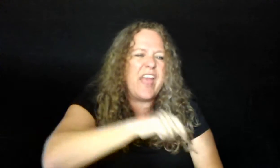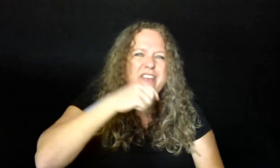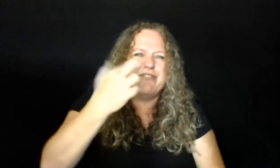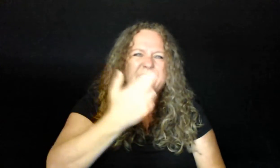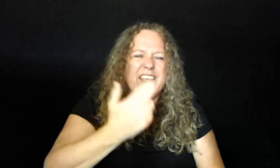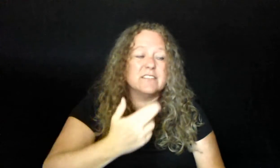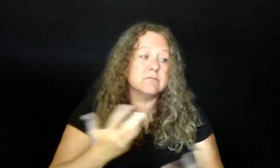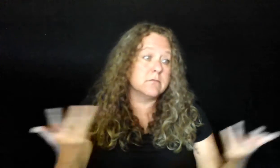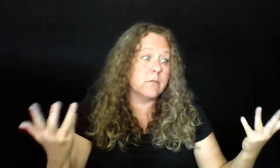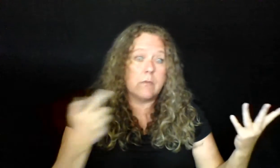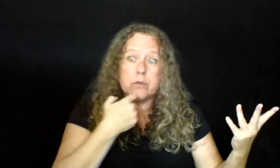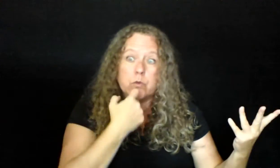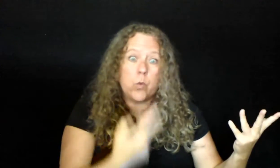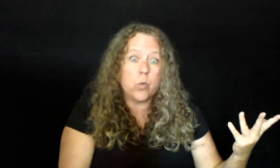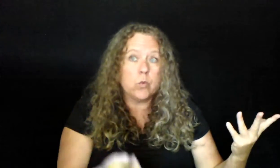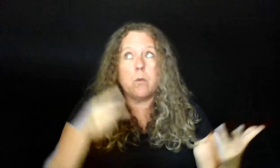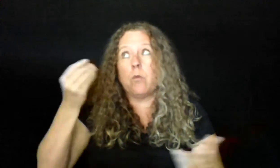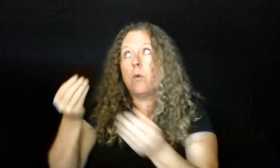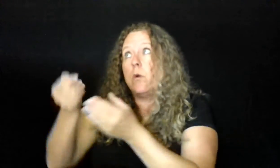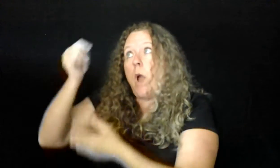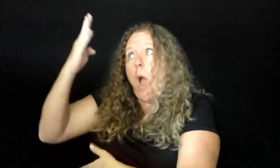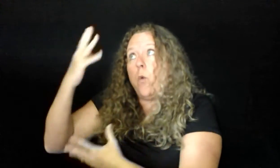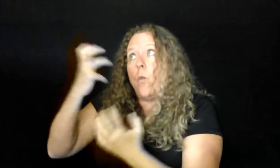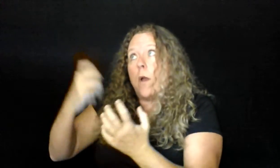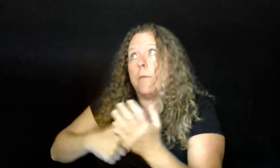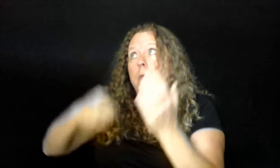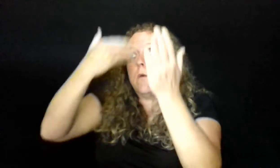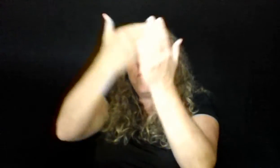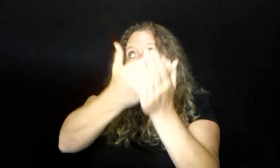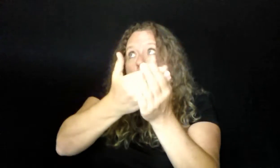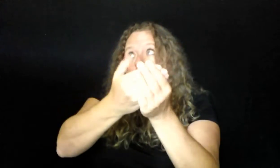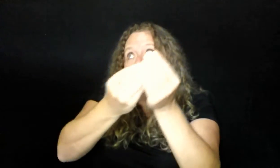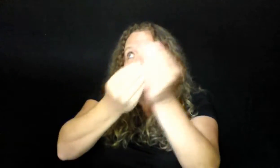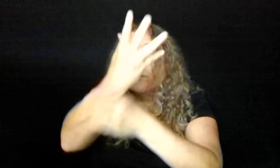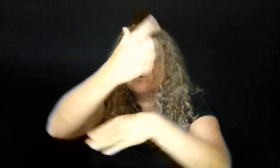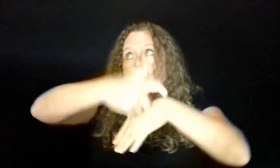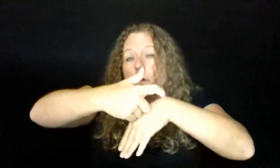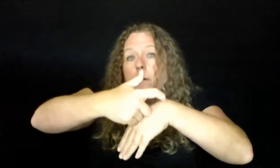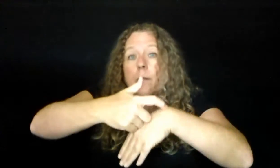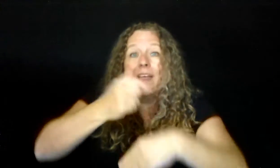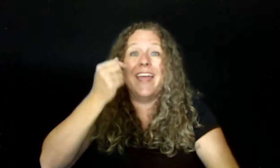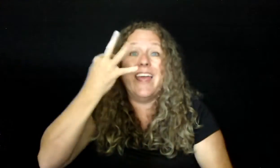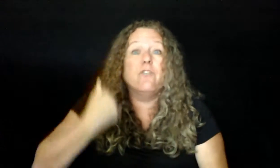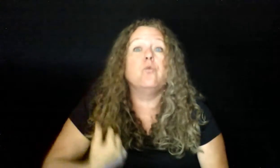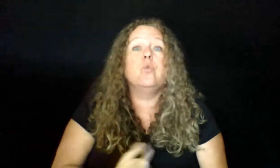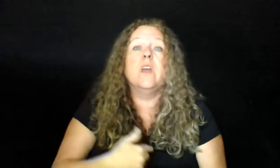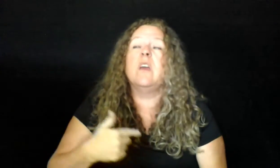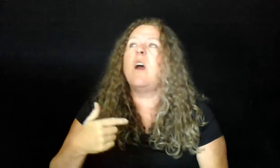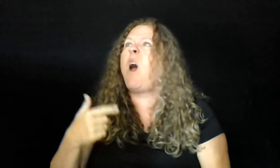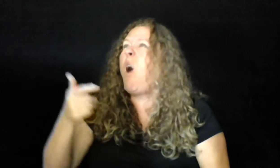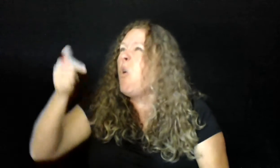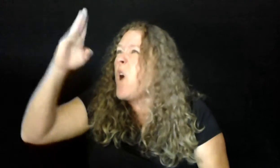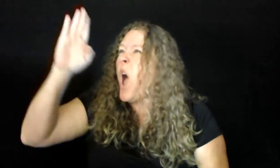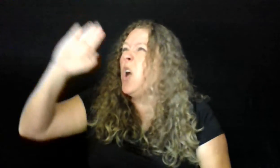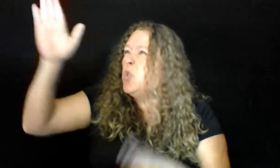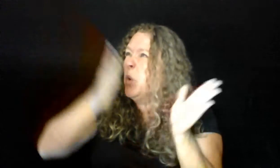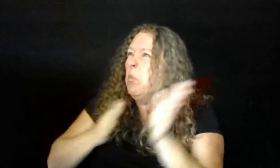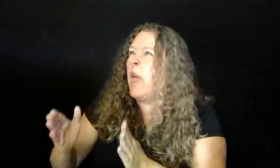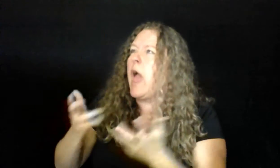going to happen one way or another. When we reject God's plan A, we might end up in God's plan B. And let me tell you, friends, the first option God gives you is always